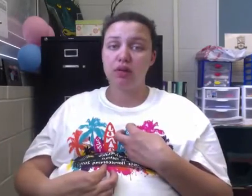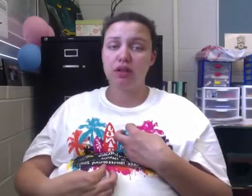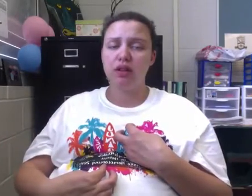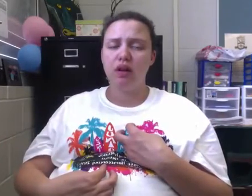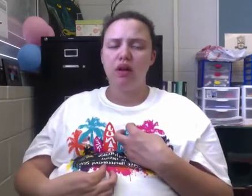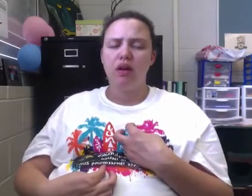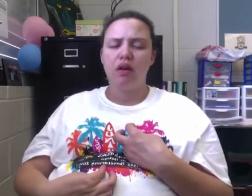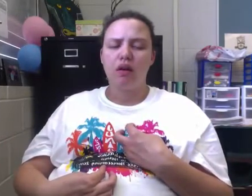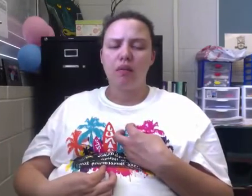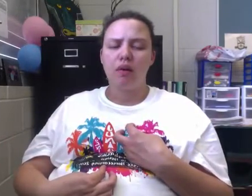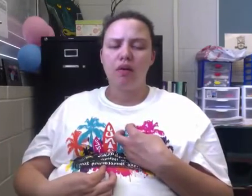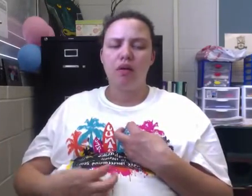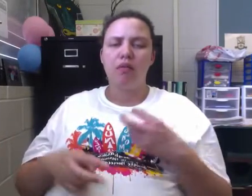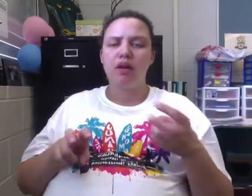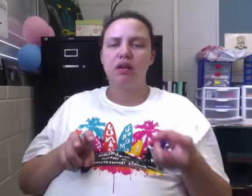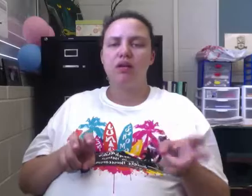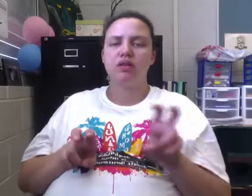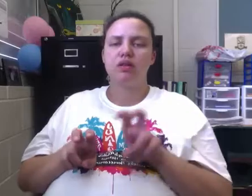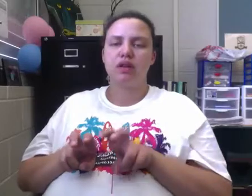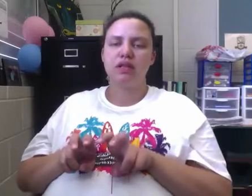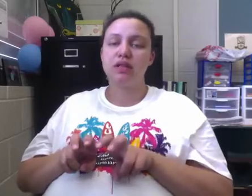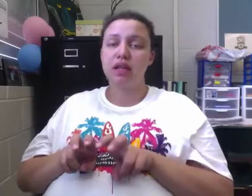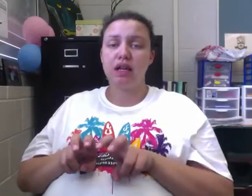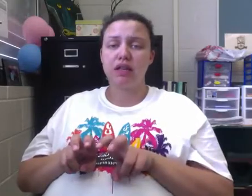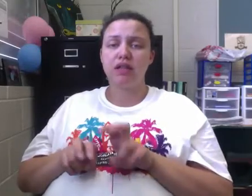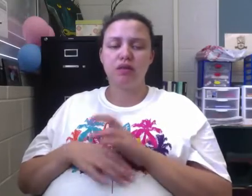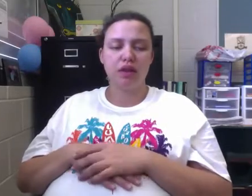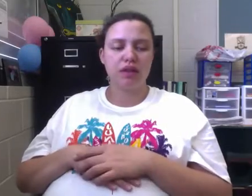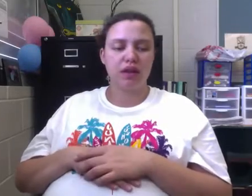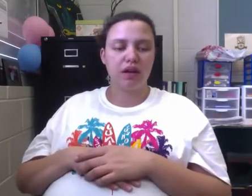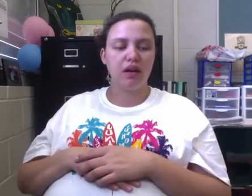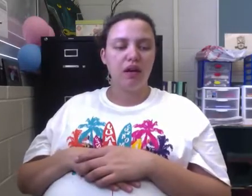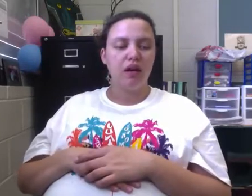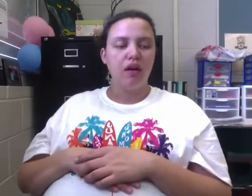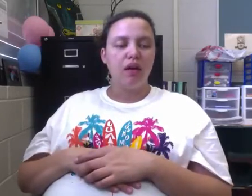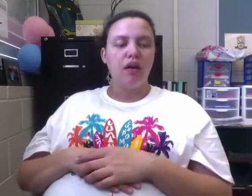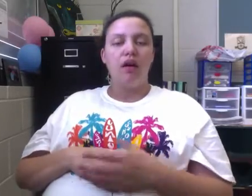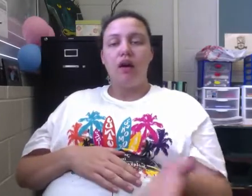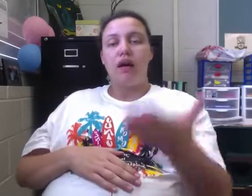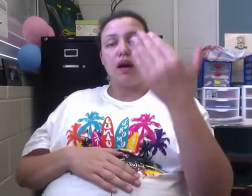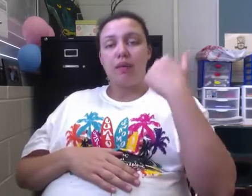quiz, but also like sitting next to, things like that. Come on.